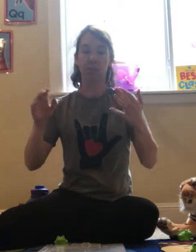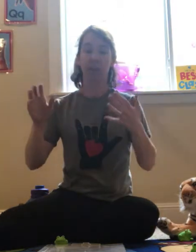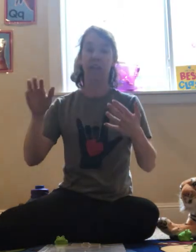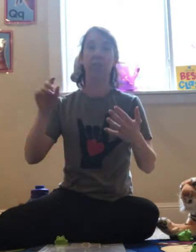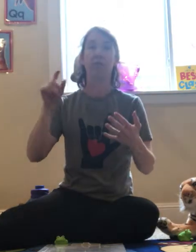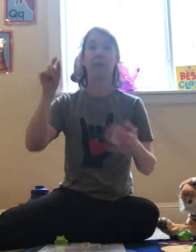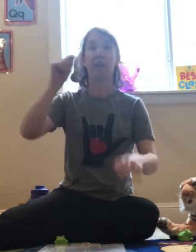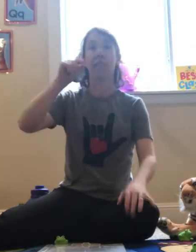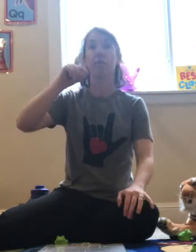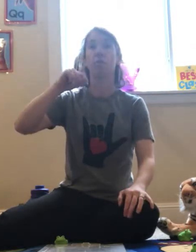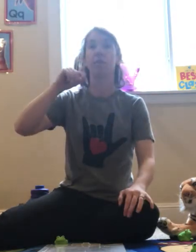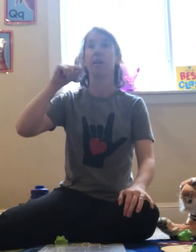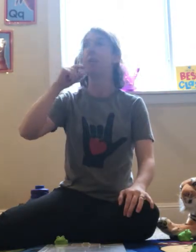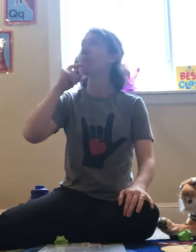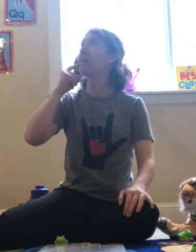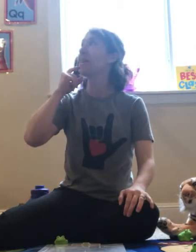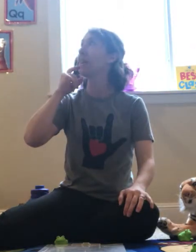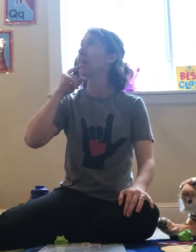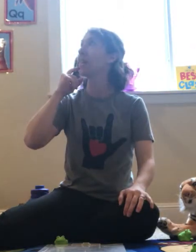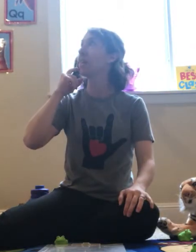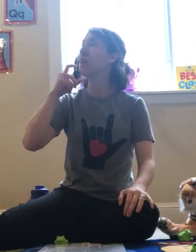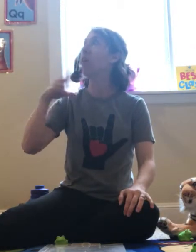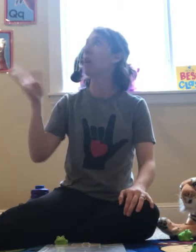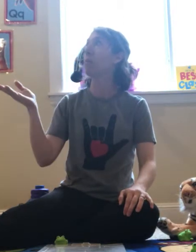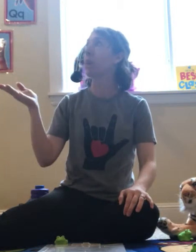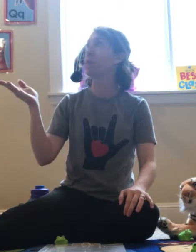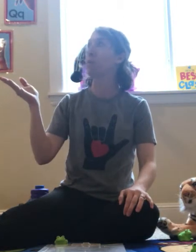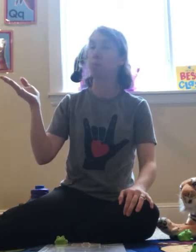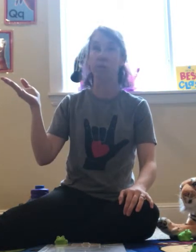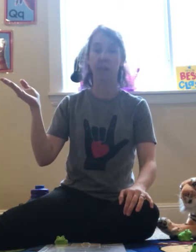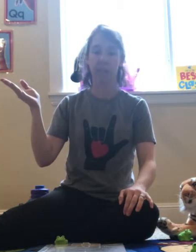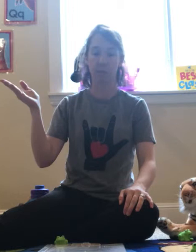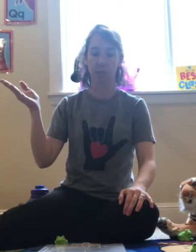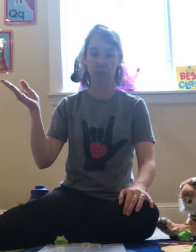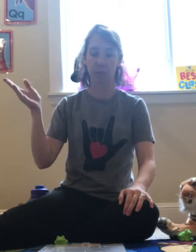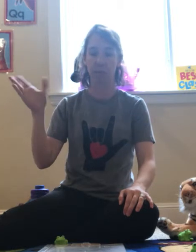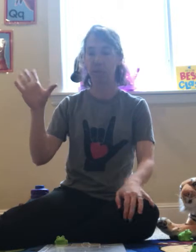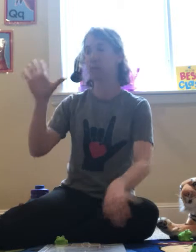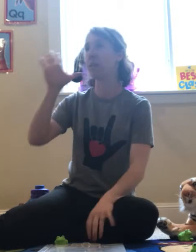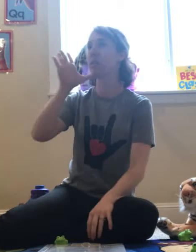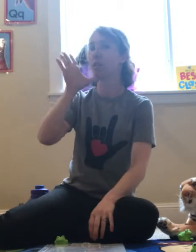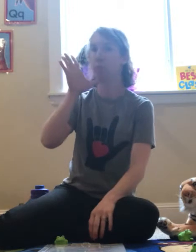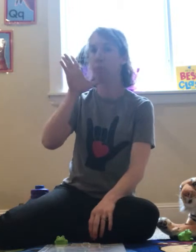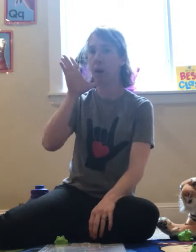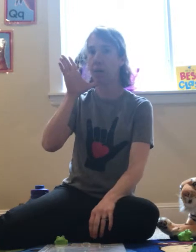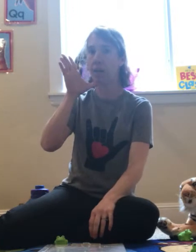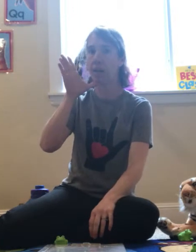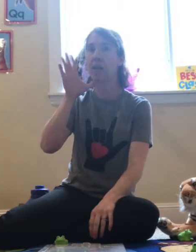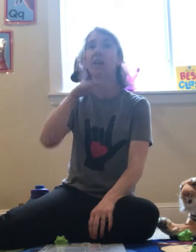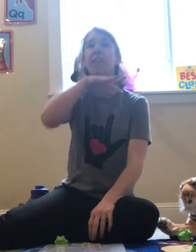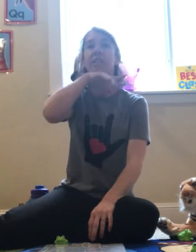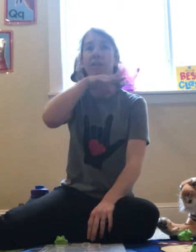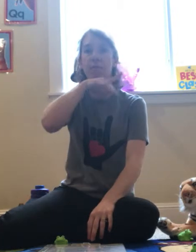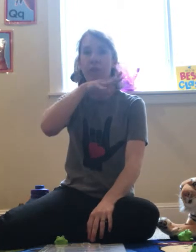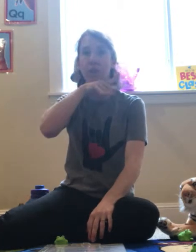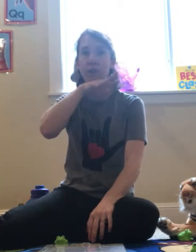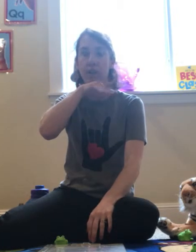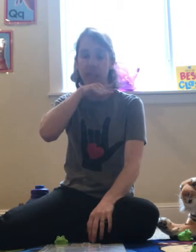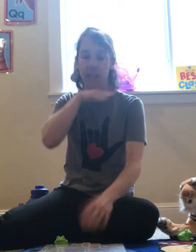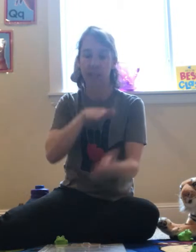long line, and I'll have the words in all uppercase for the signs that we're doing. So maybe I'll show mommy, the sign for dirty, the